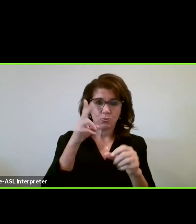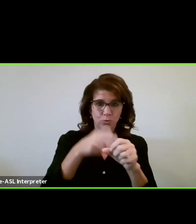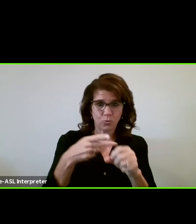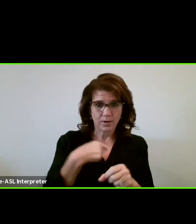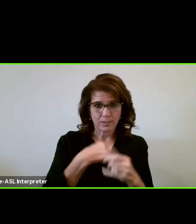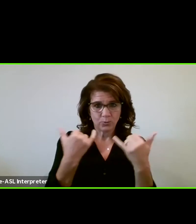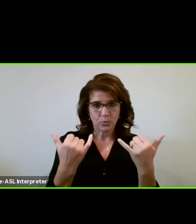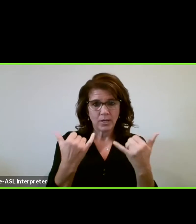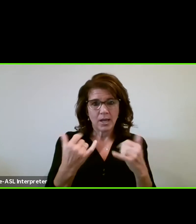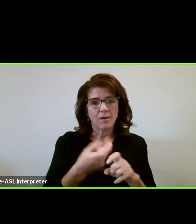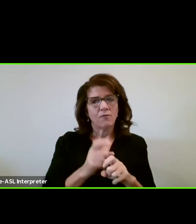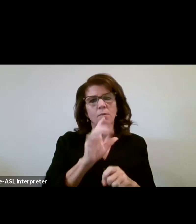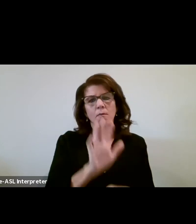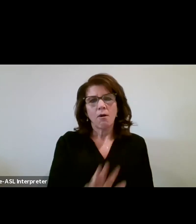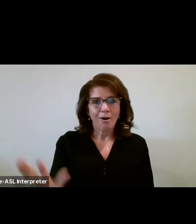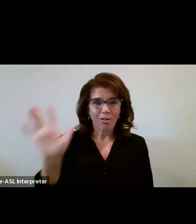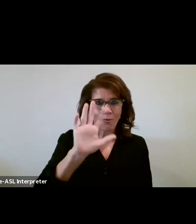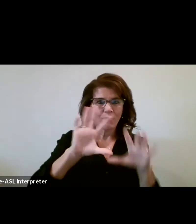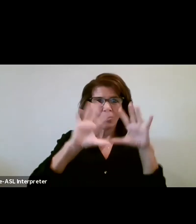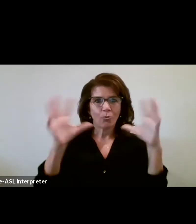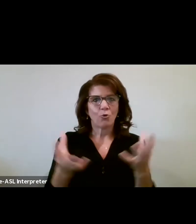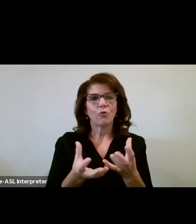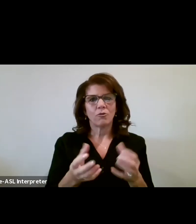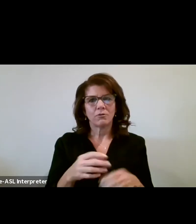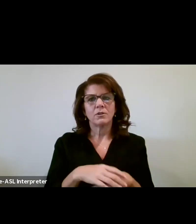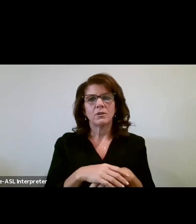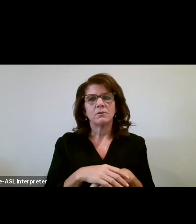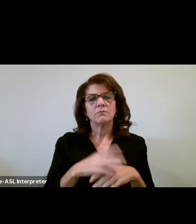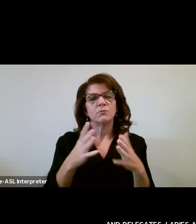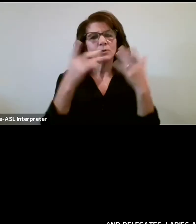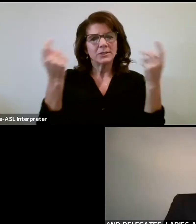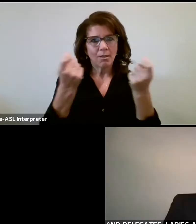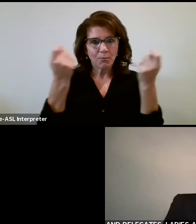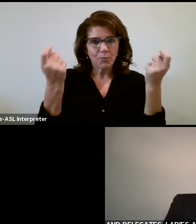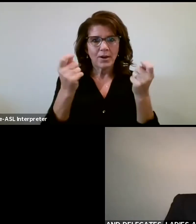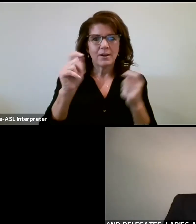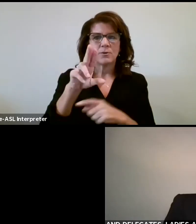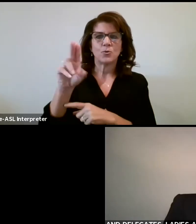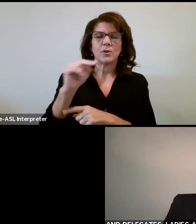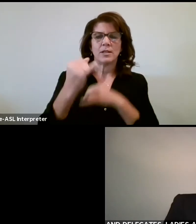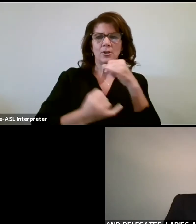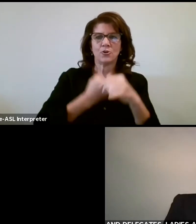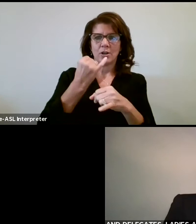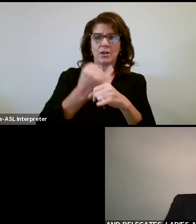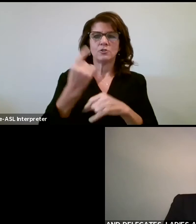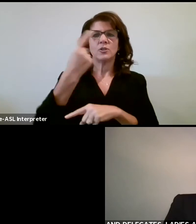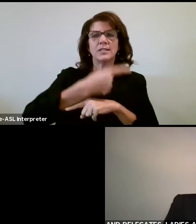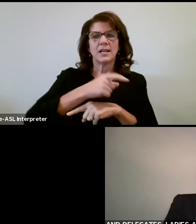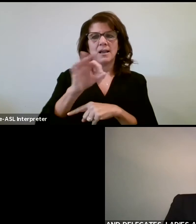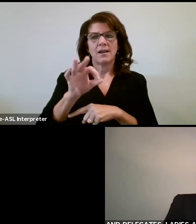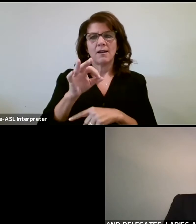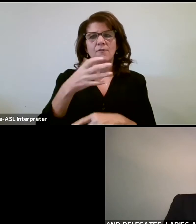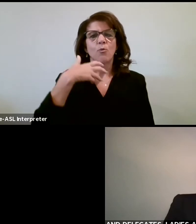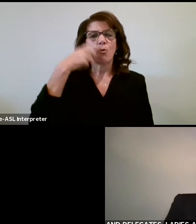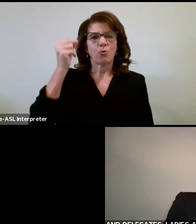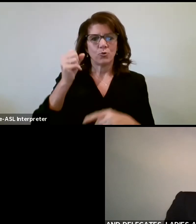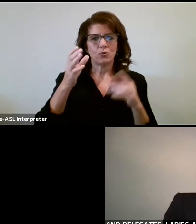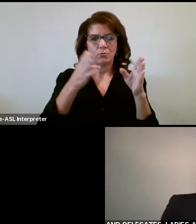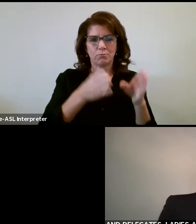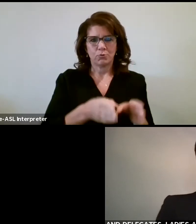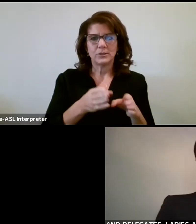today from all over the world to celebrate the UN International Day of Older